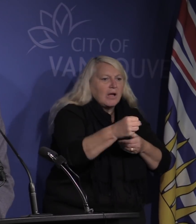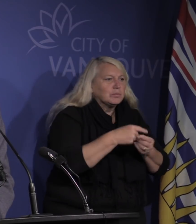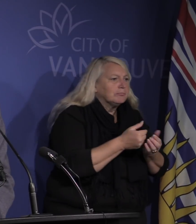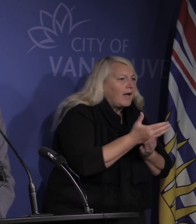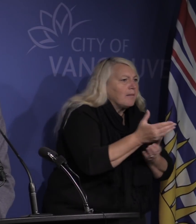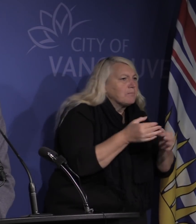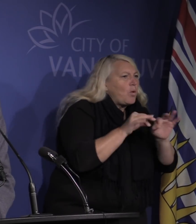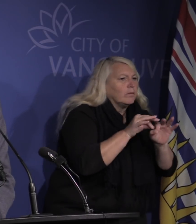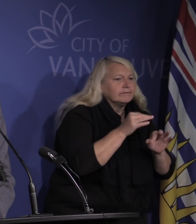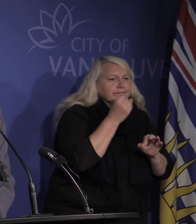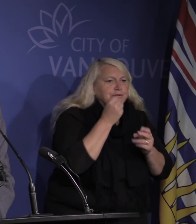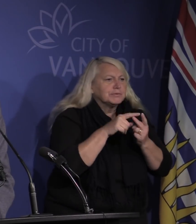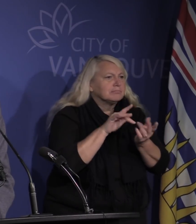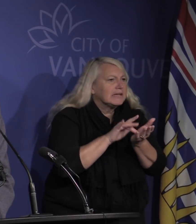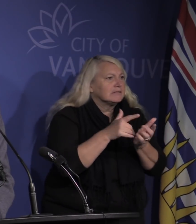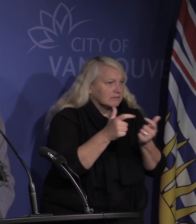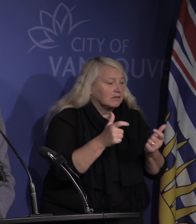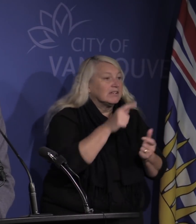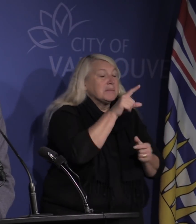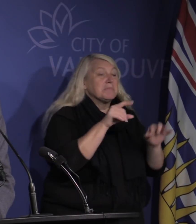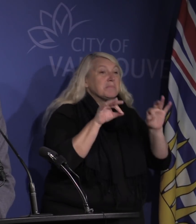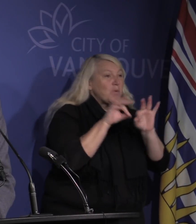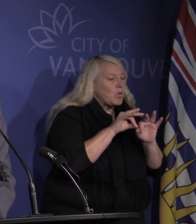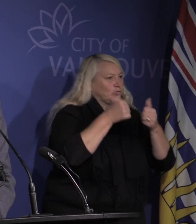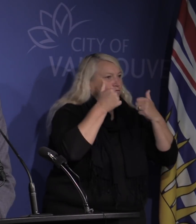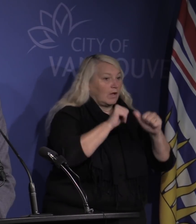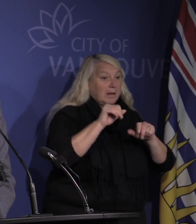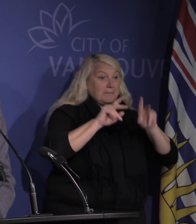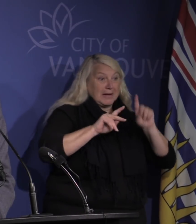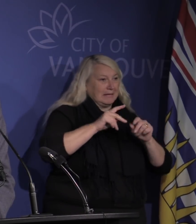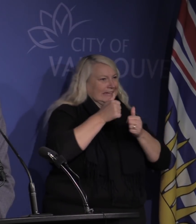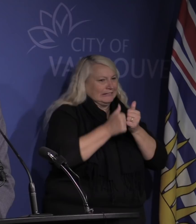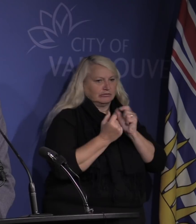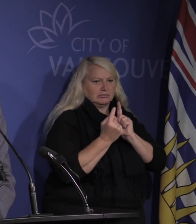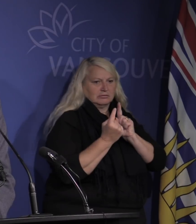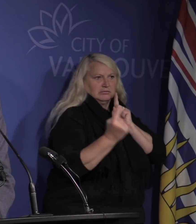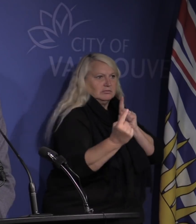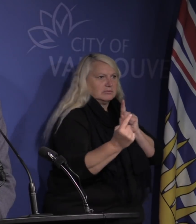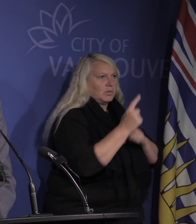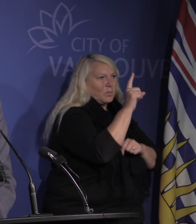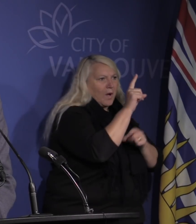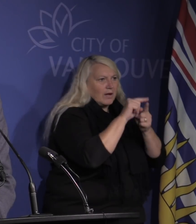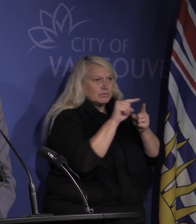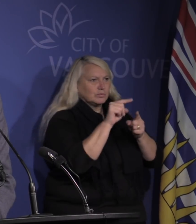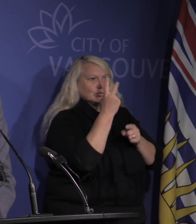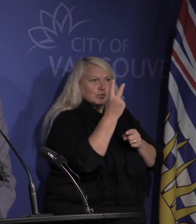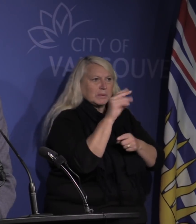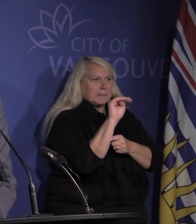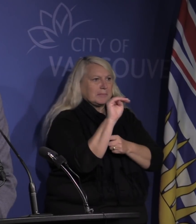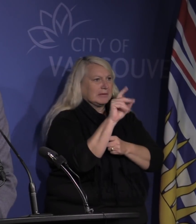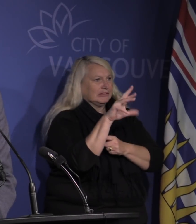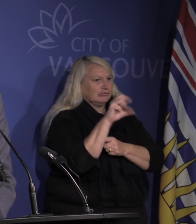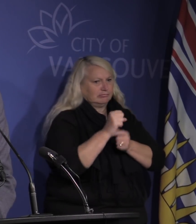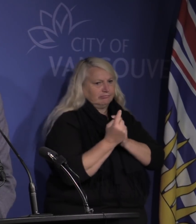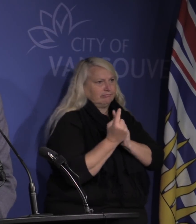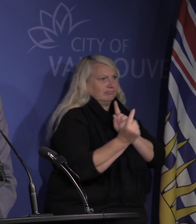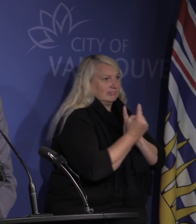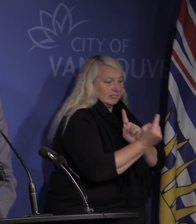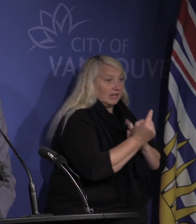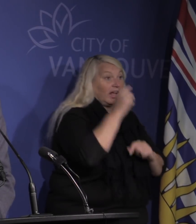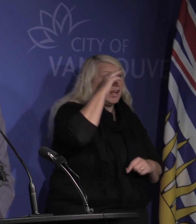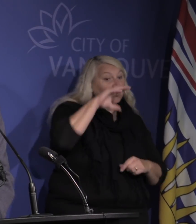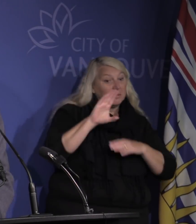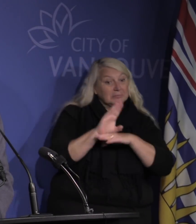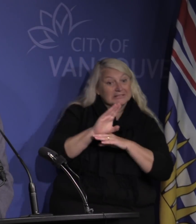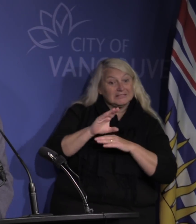a safe distance between 1 and 2 meters from others. To business owners in Vancouver, I know this is